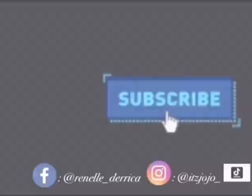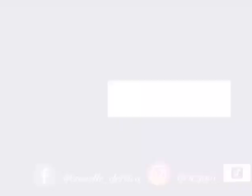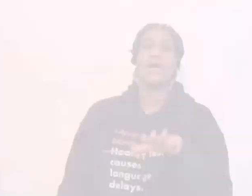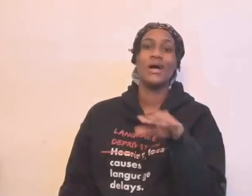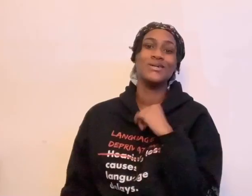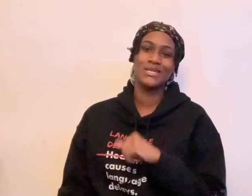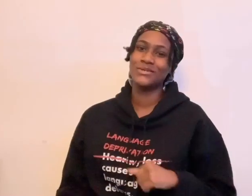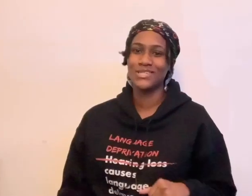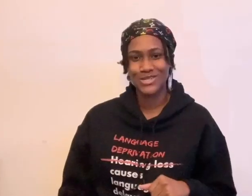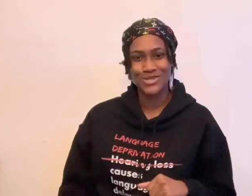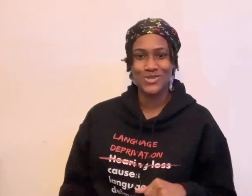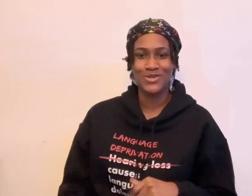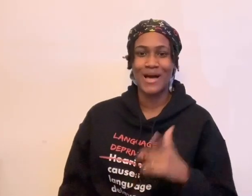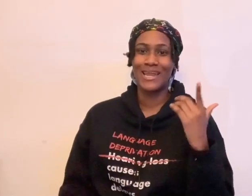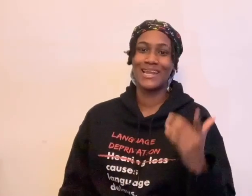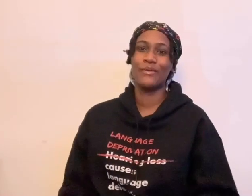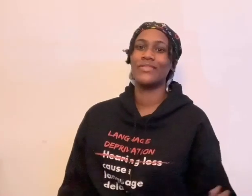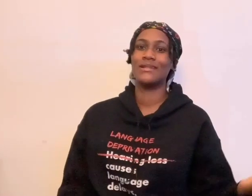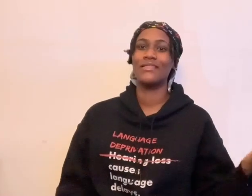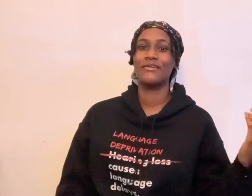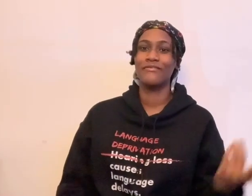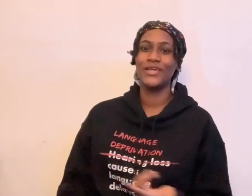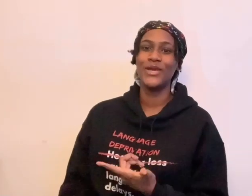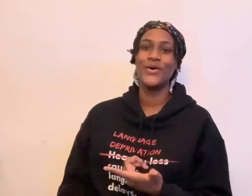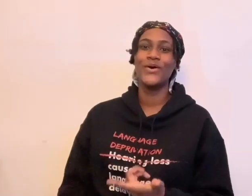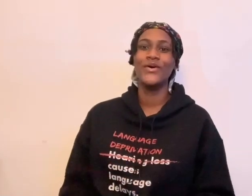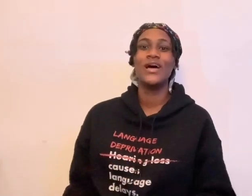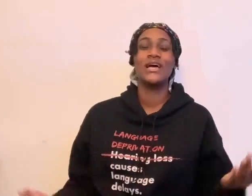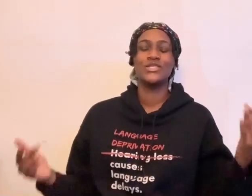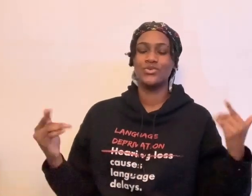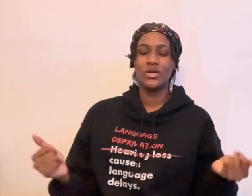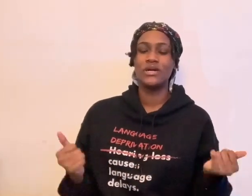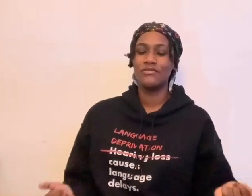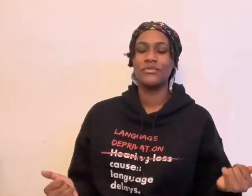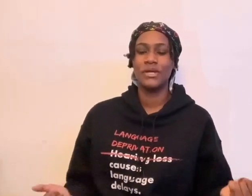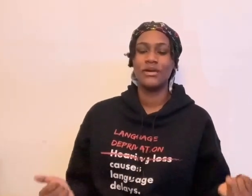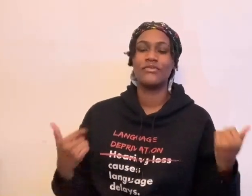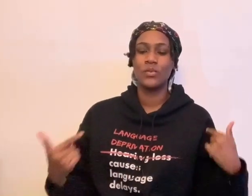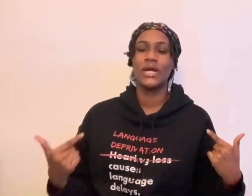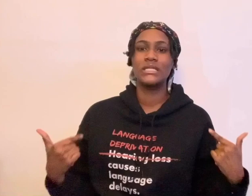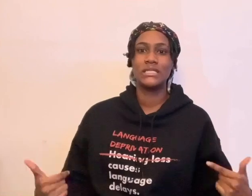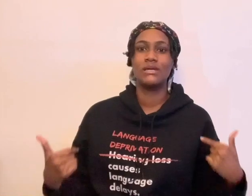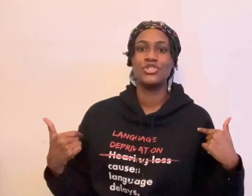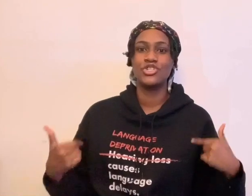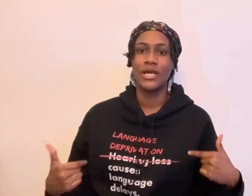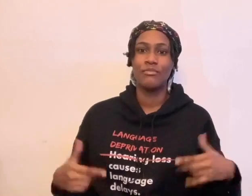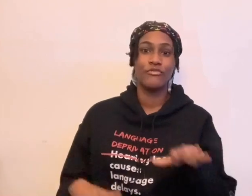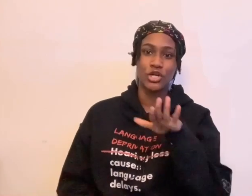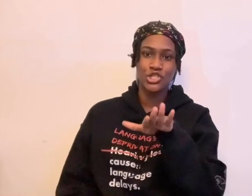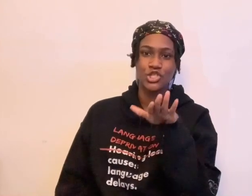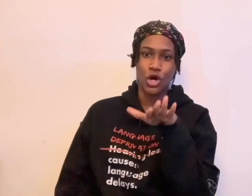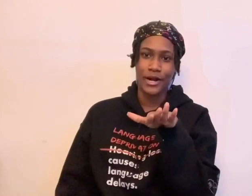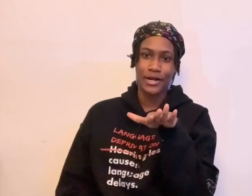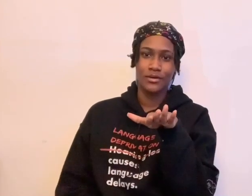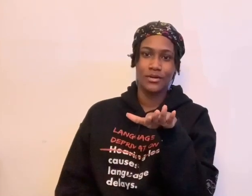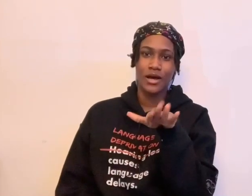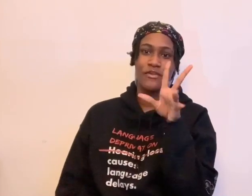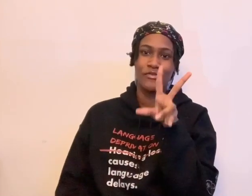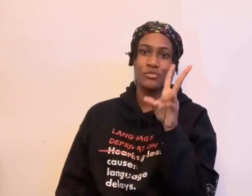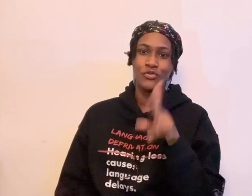Hey, what's up? It's your girl Jojo back at it again with another video. Do not come for me for wearing the same shit. Before I start, I filmed 2 videos